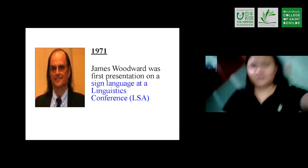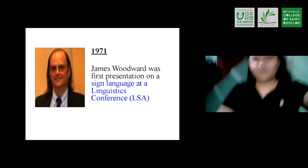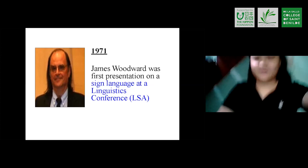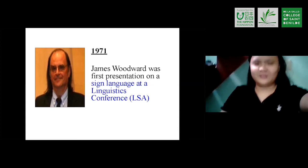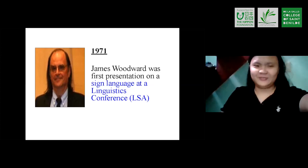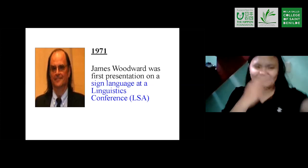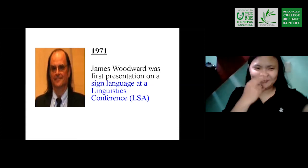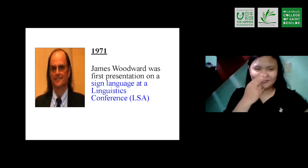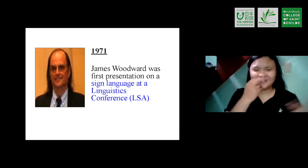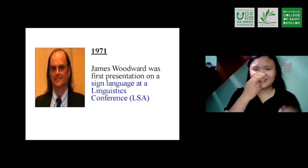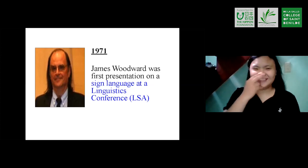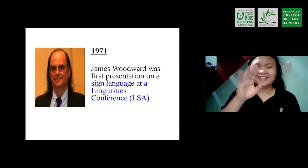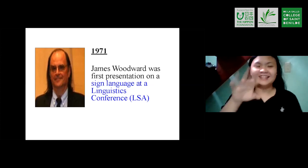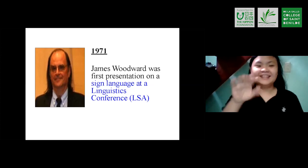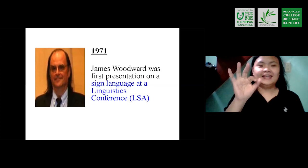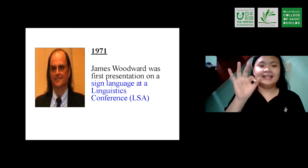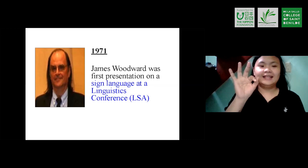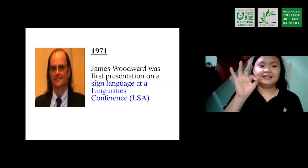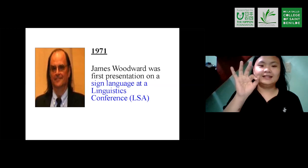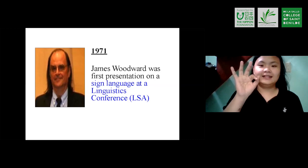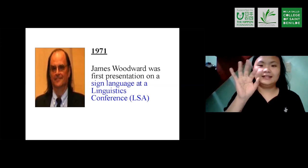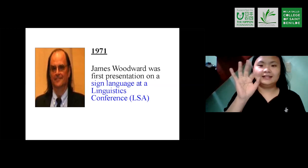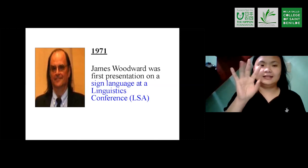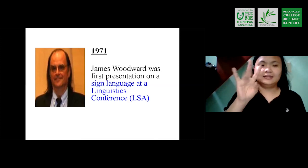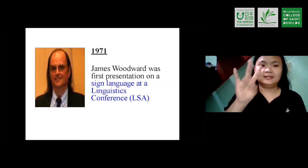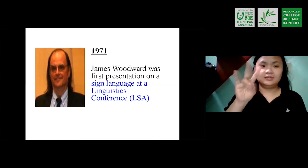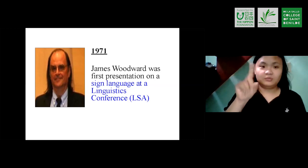So for some deaf people, I'm sorry you're not able to see.